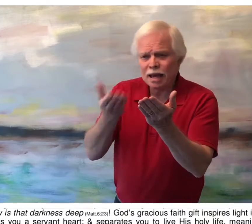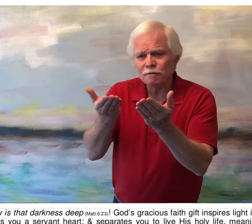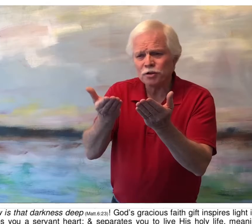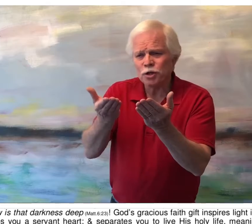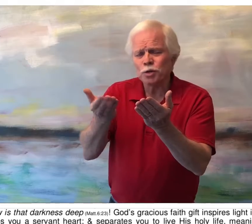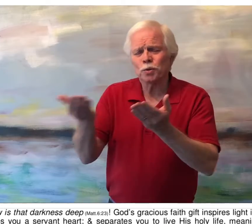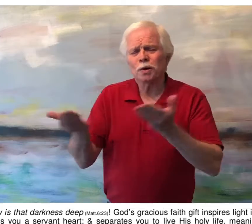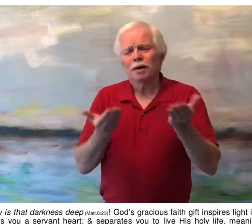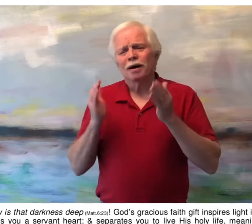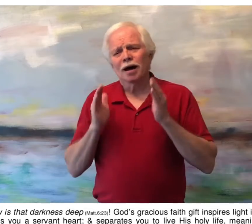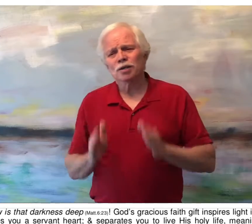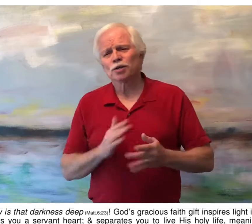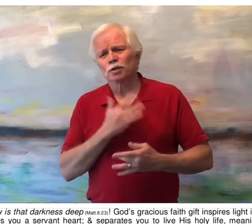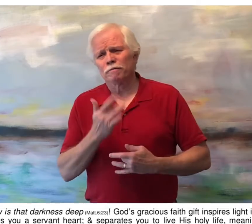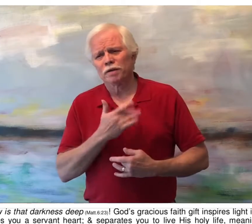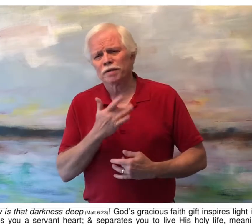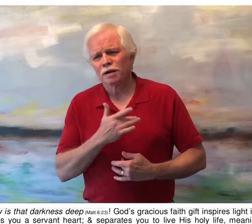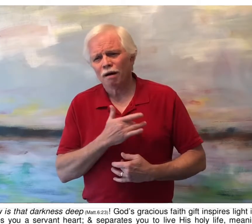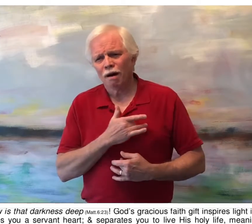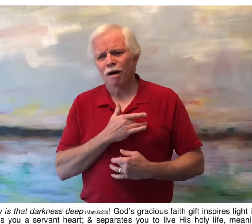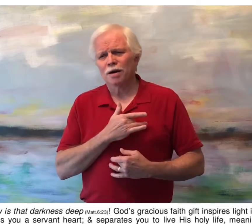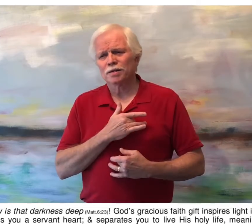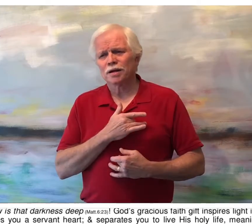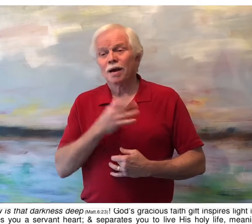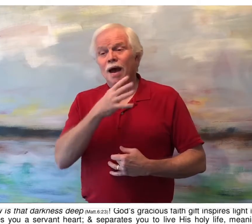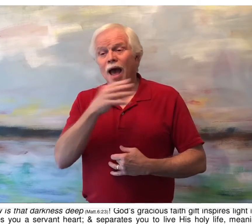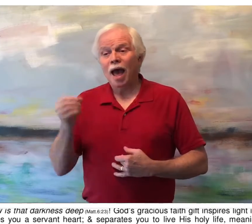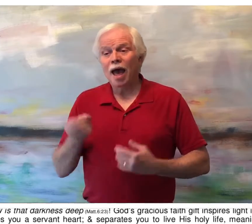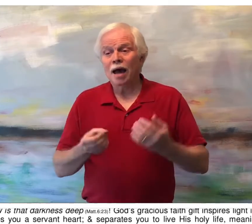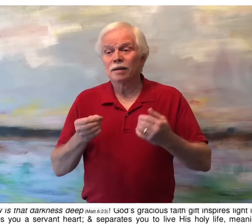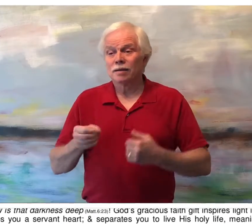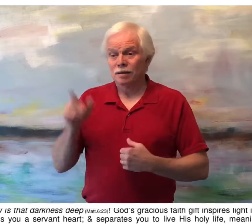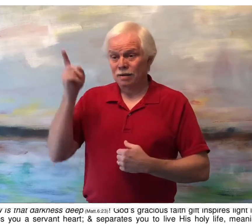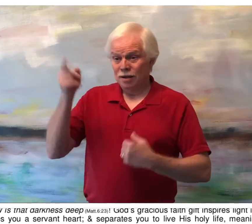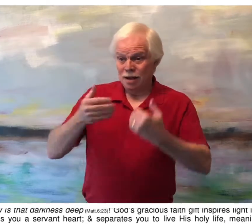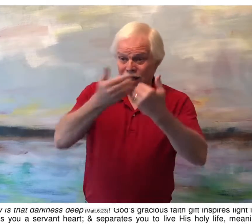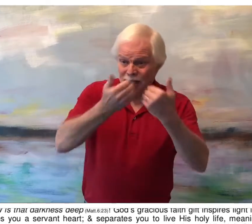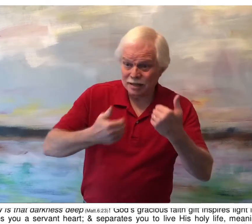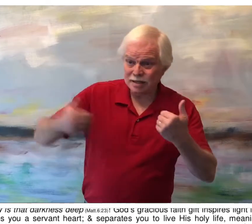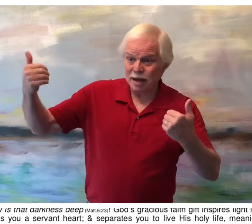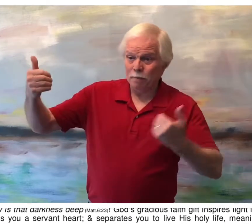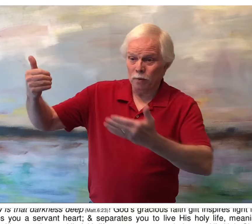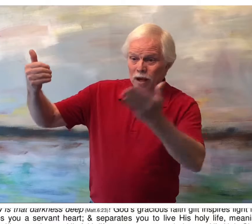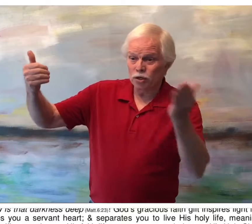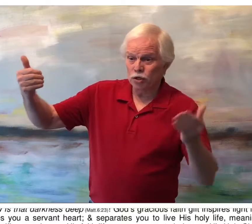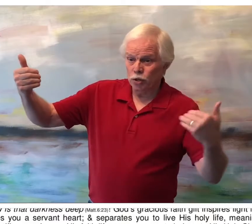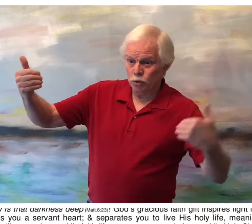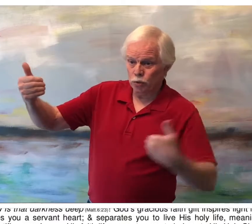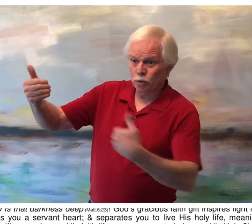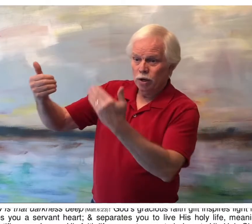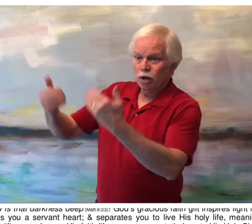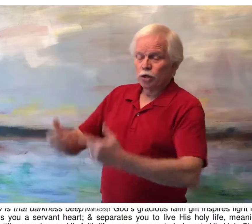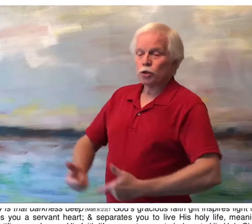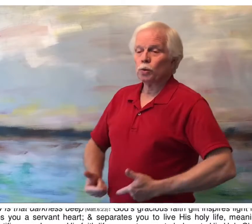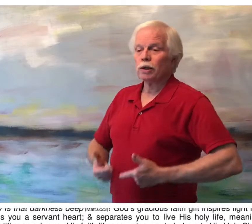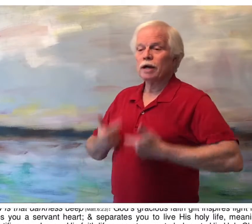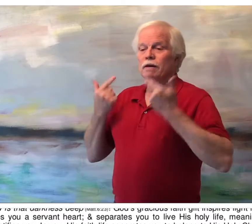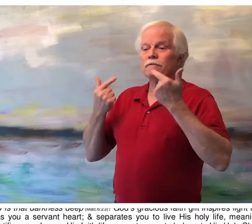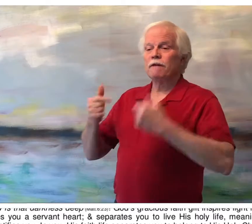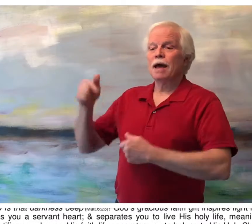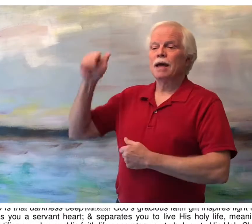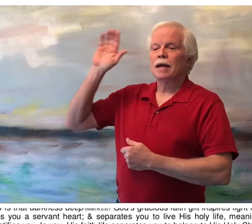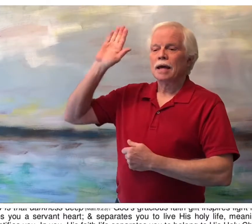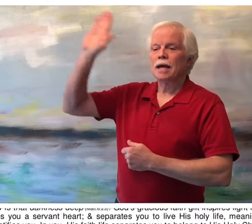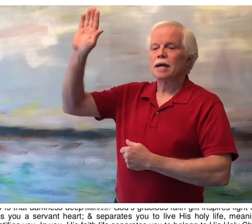It gives you a servant heart, and it separates you to